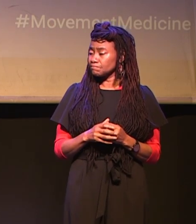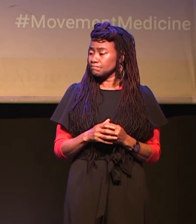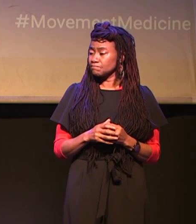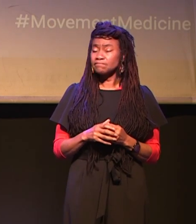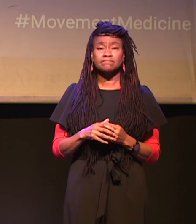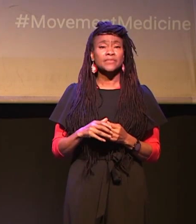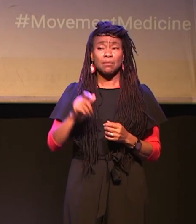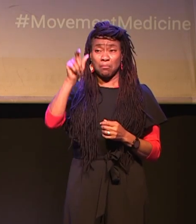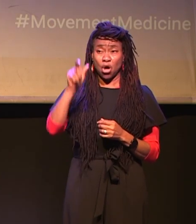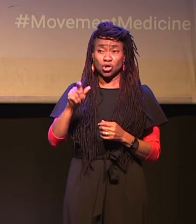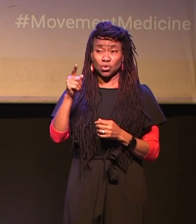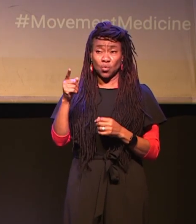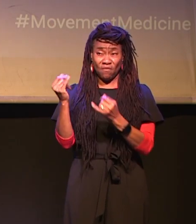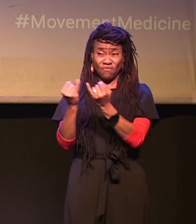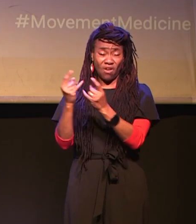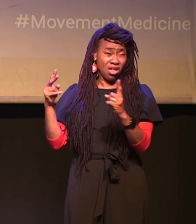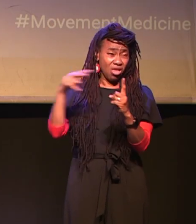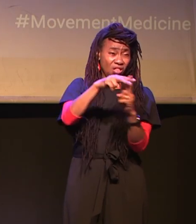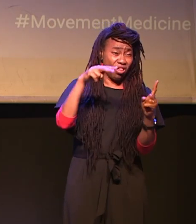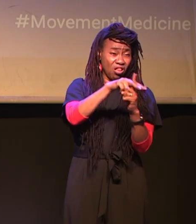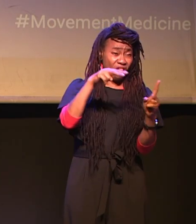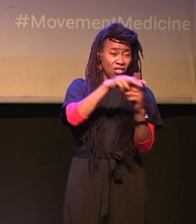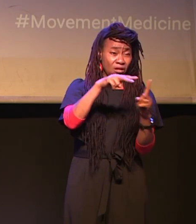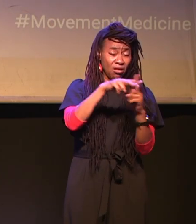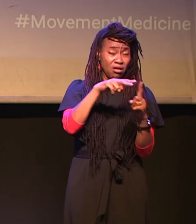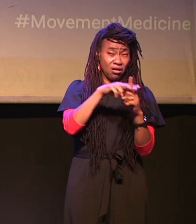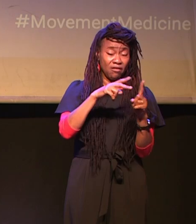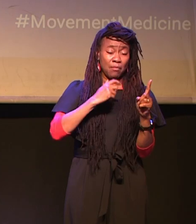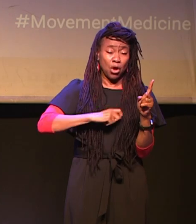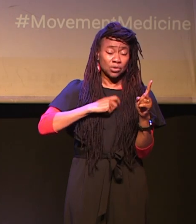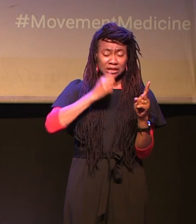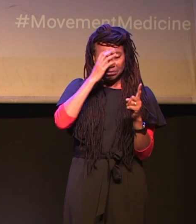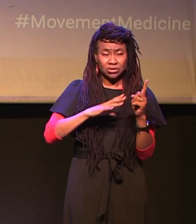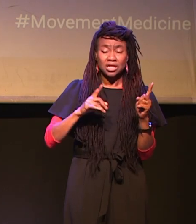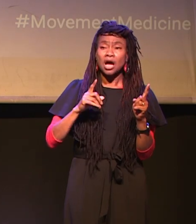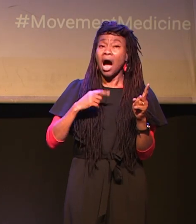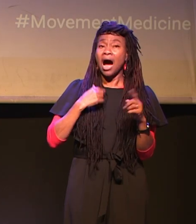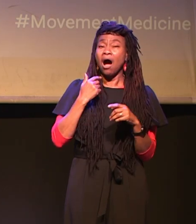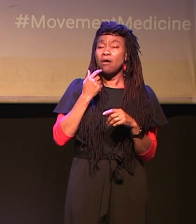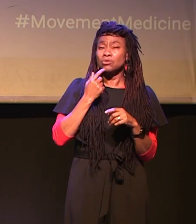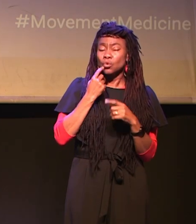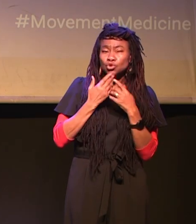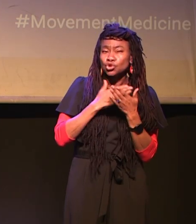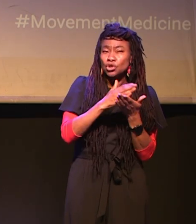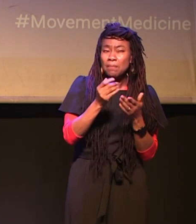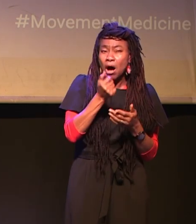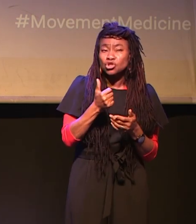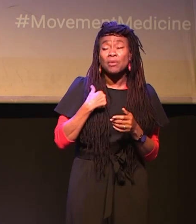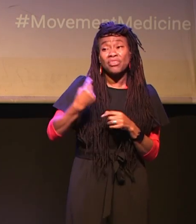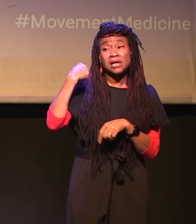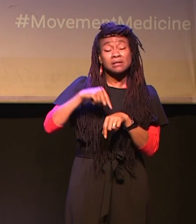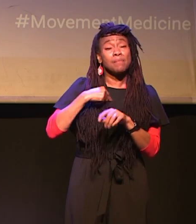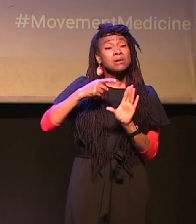of violence, and it took 2 years. And it's not something I share out loud, but what I did in reflection, I was very young and I